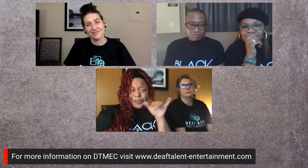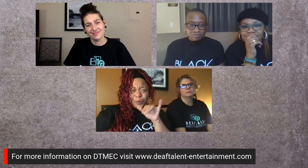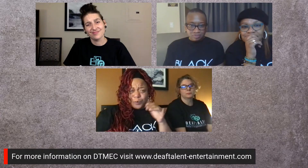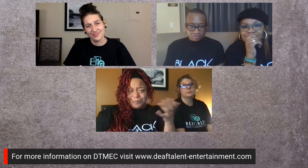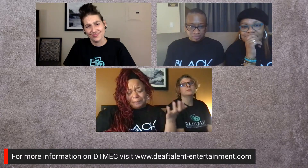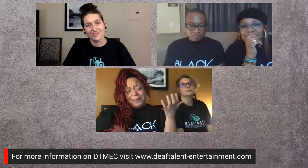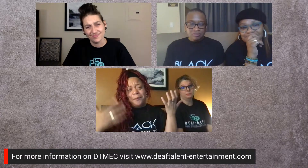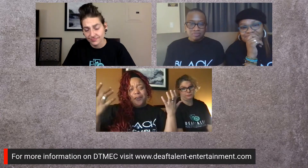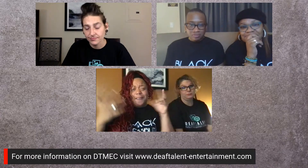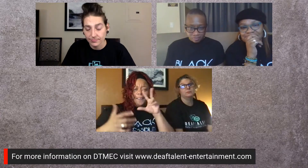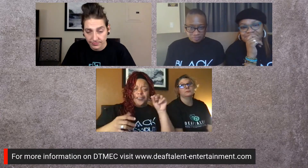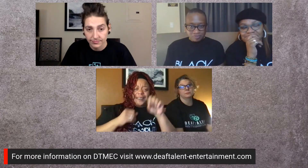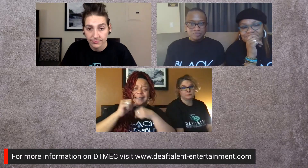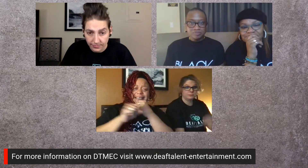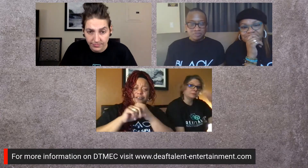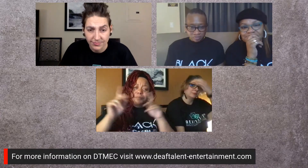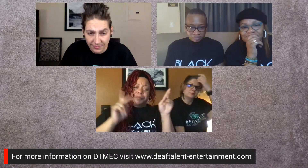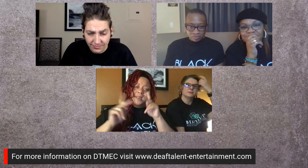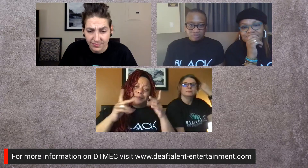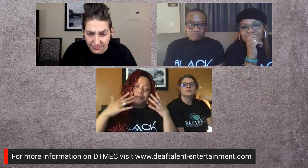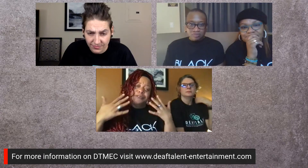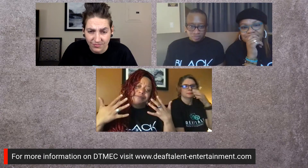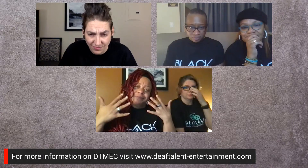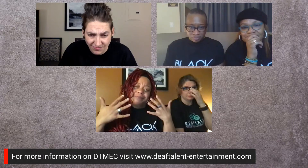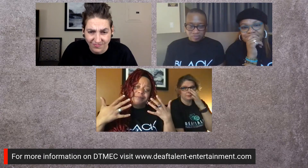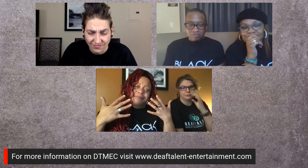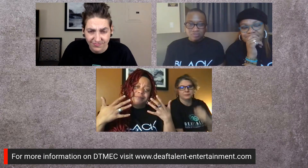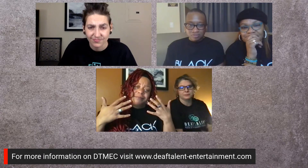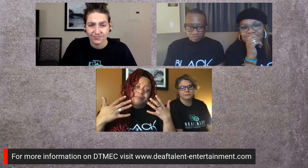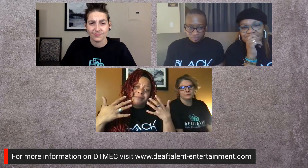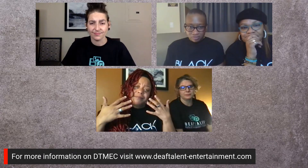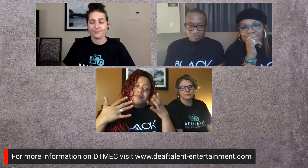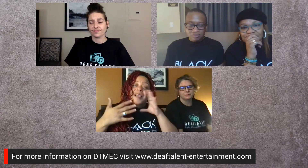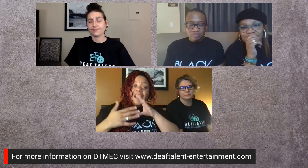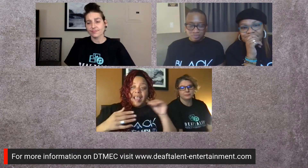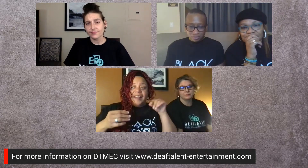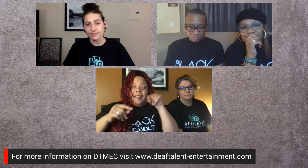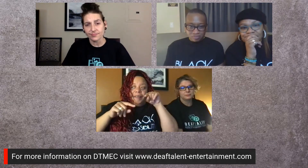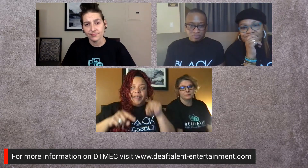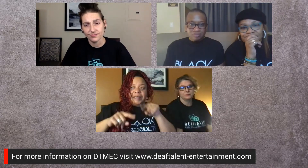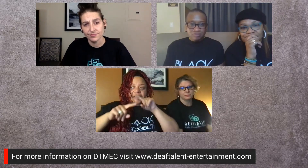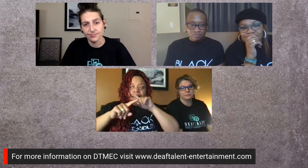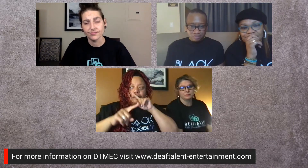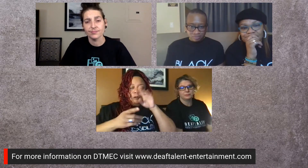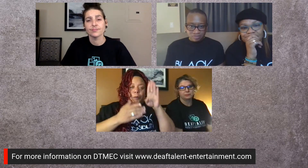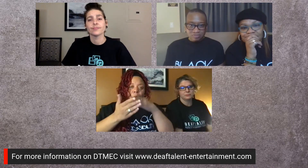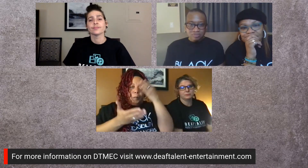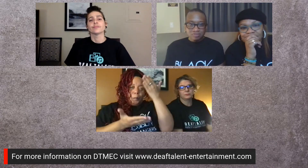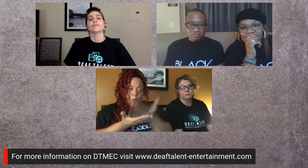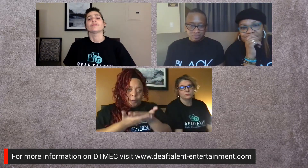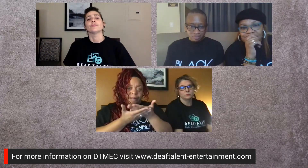And we've all struggled. We have. You know, you've been doing this for 30 years.